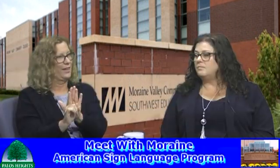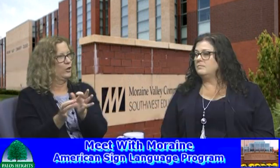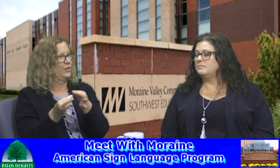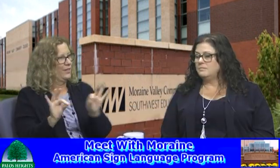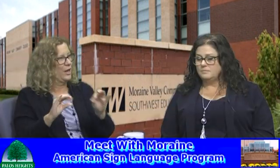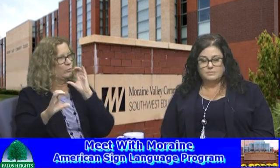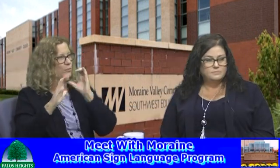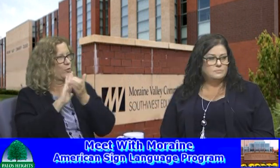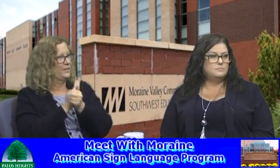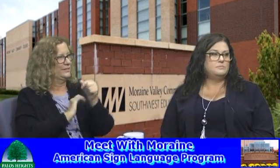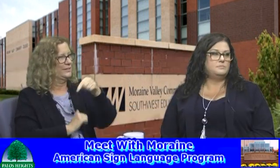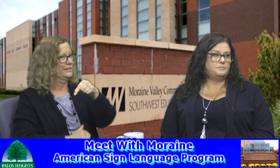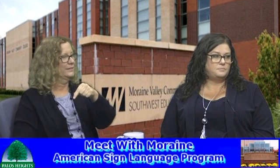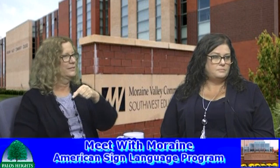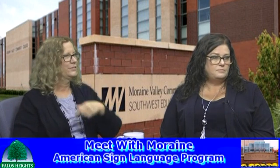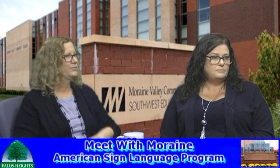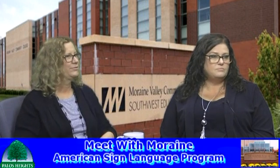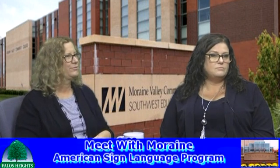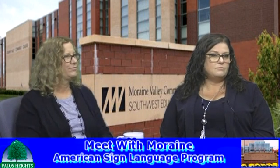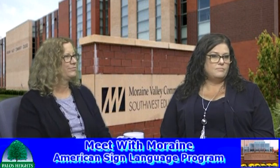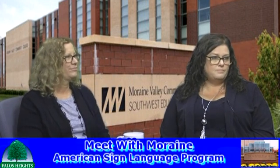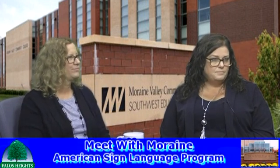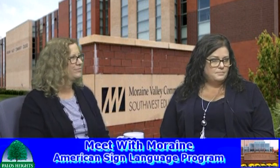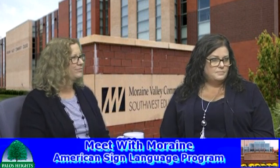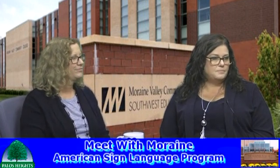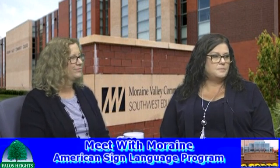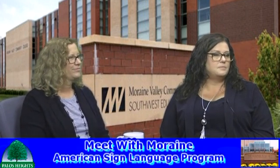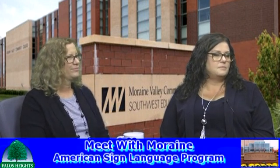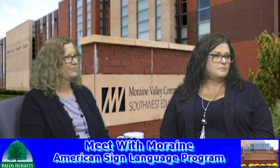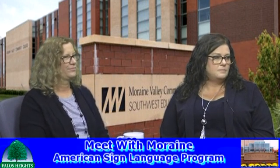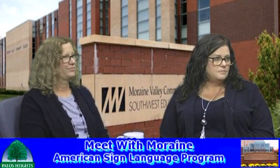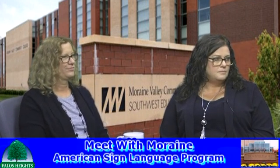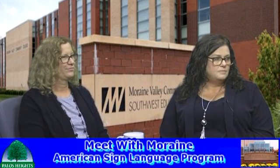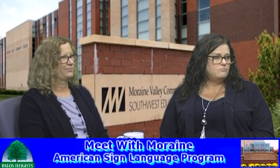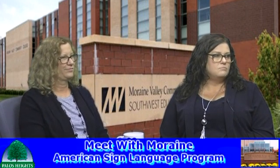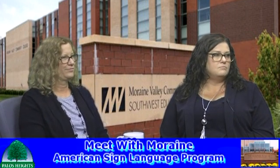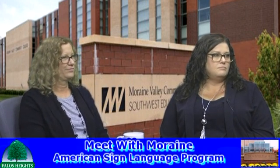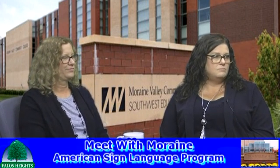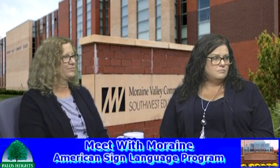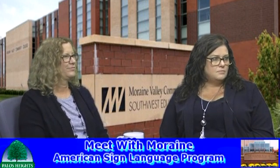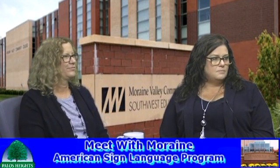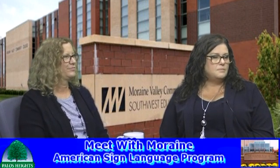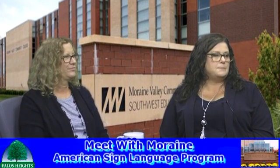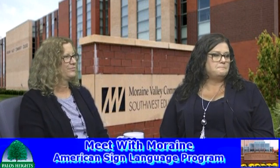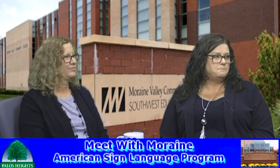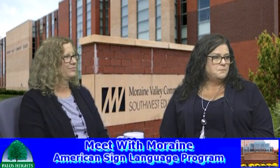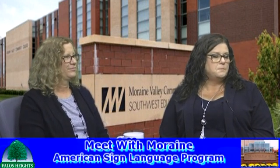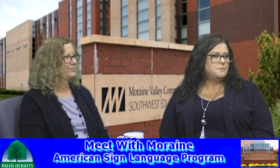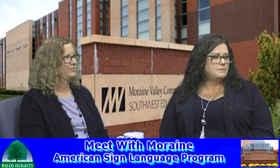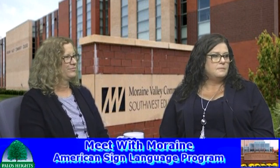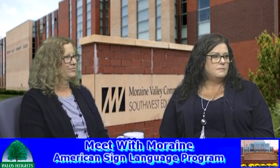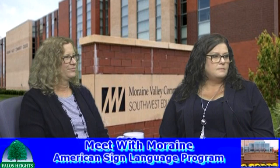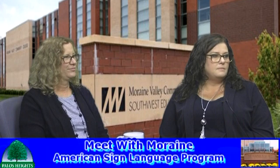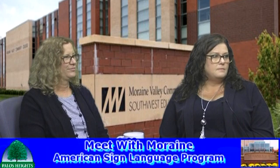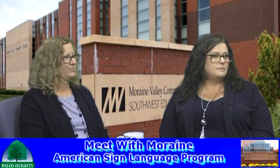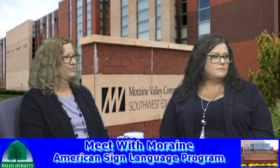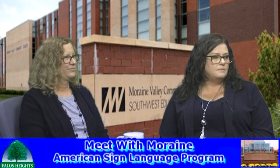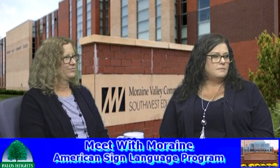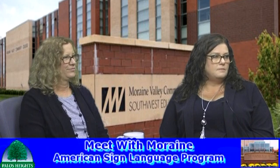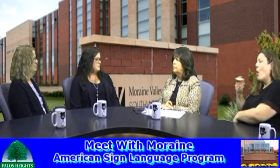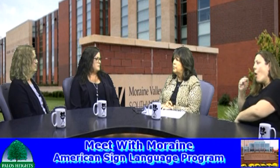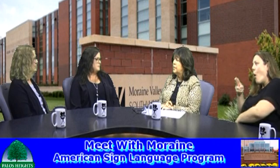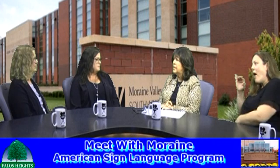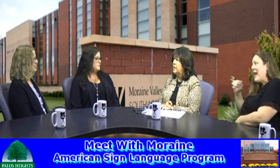deaf interpreter, and they are able to provide the extra level of interpretation that would be an appropriate fit for the audience. Oh,